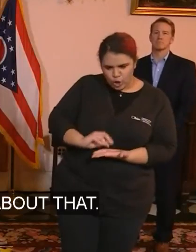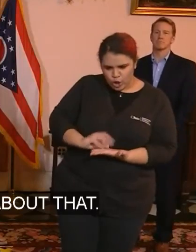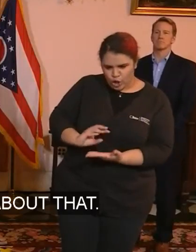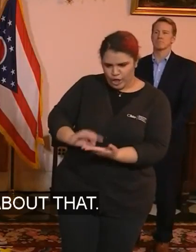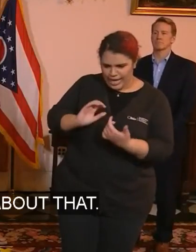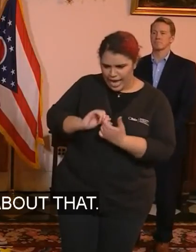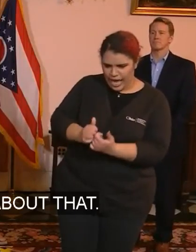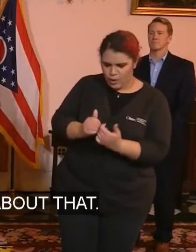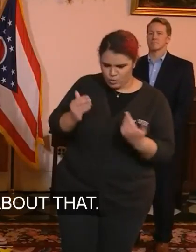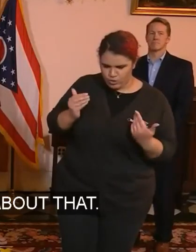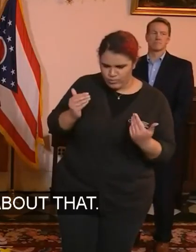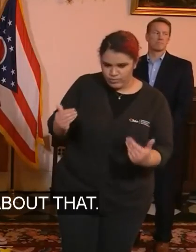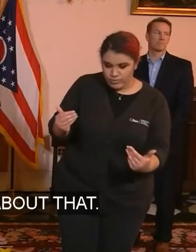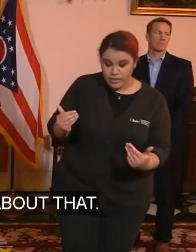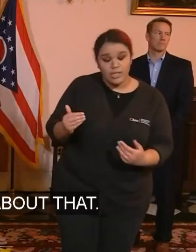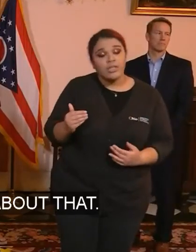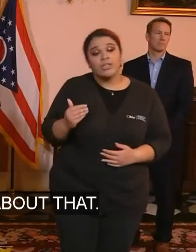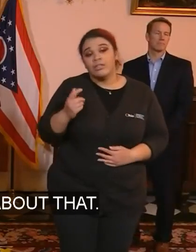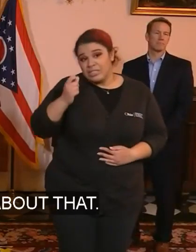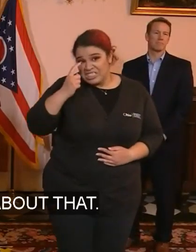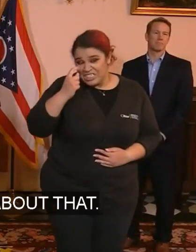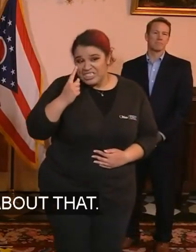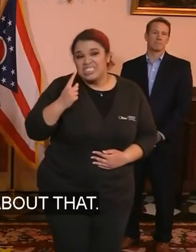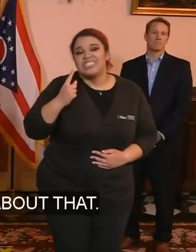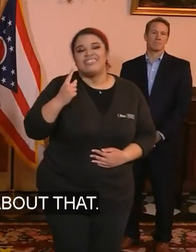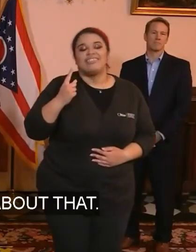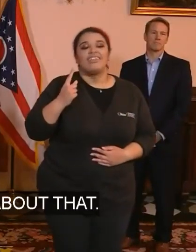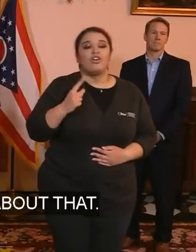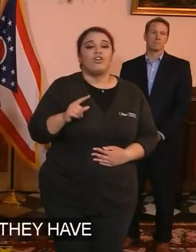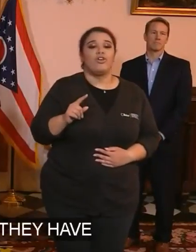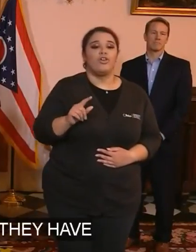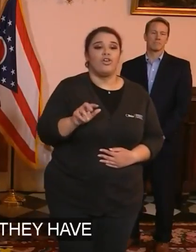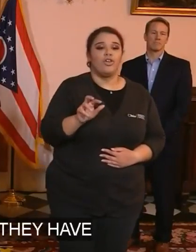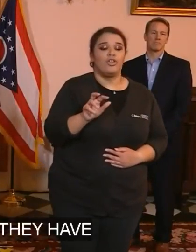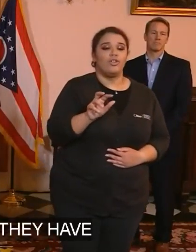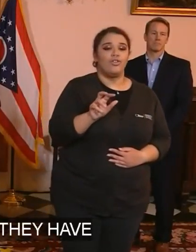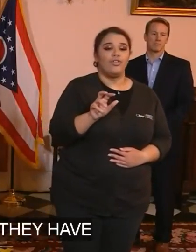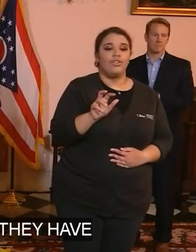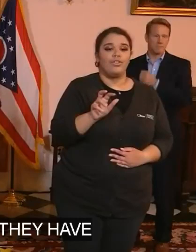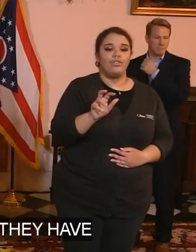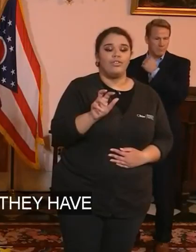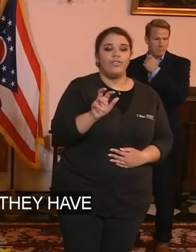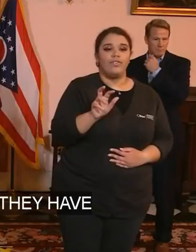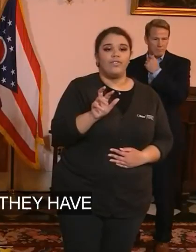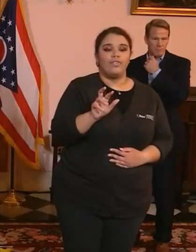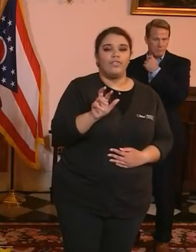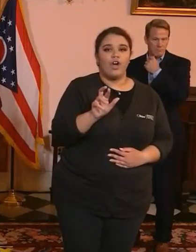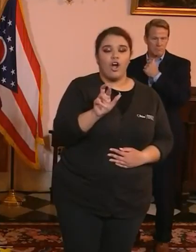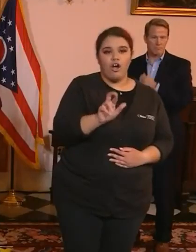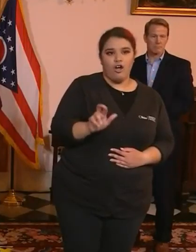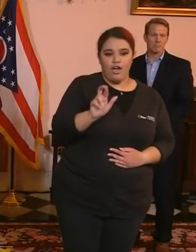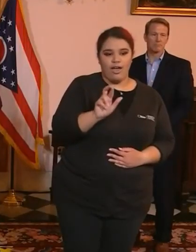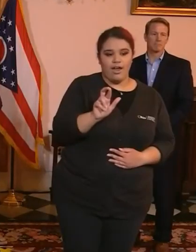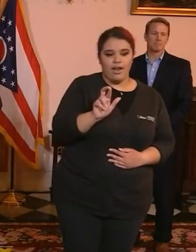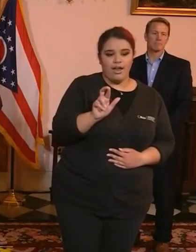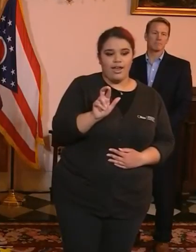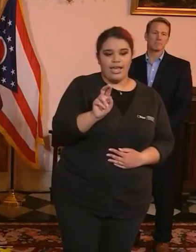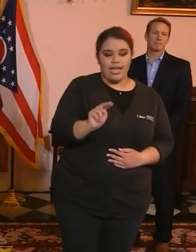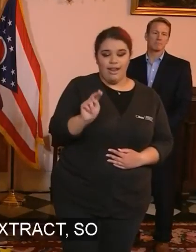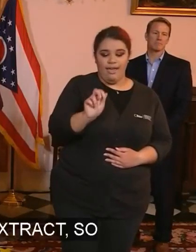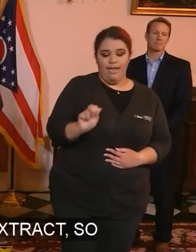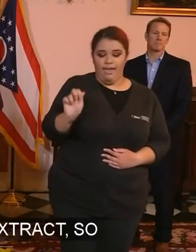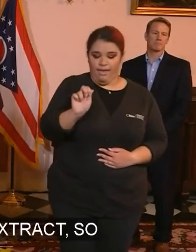heard, there's a quicker way to extract the RNA, the high throughput. So there's some